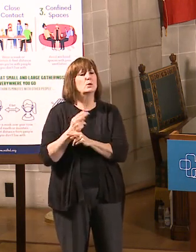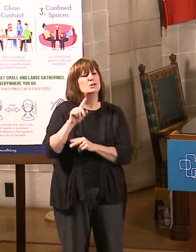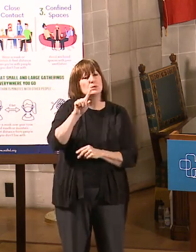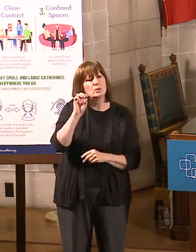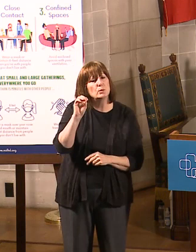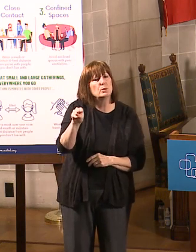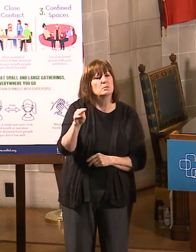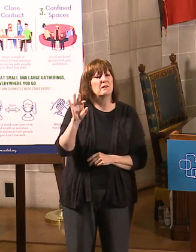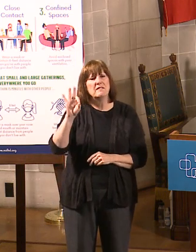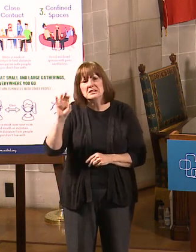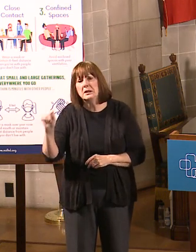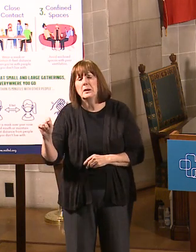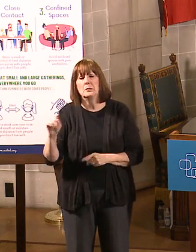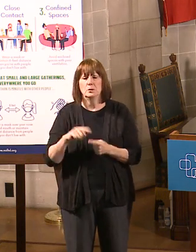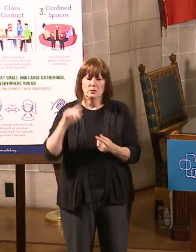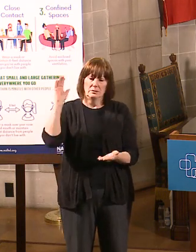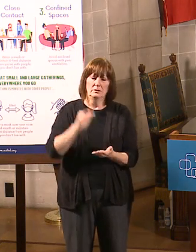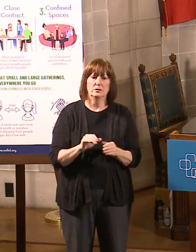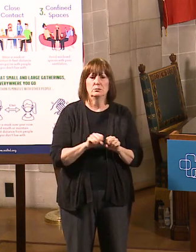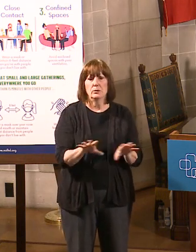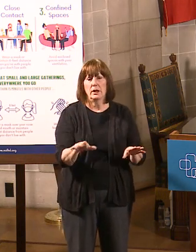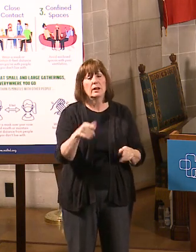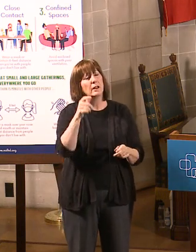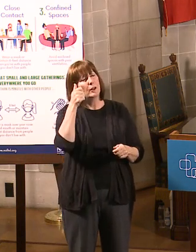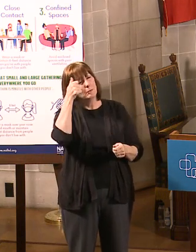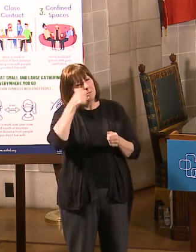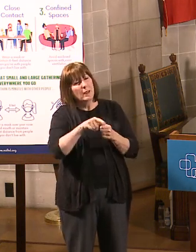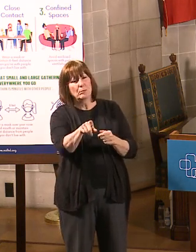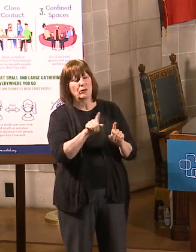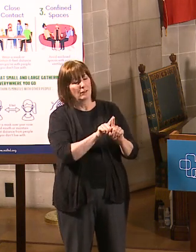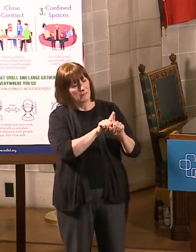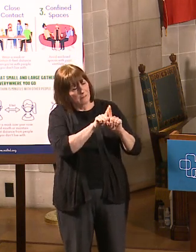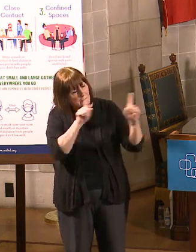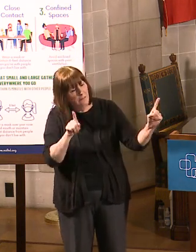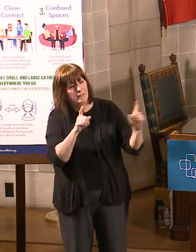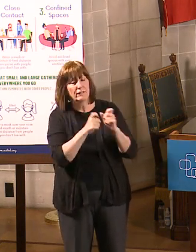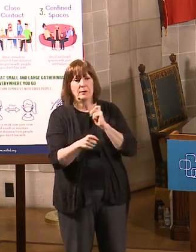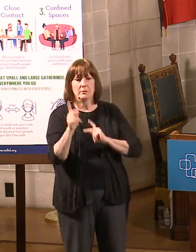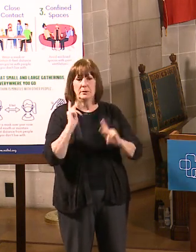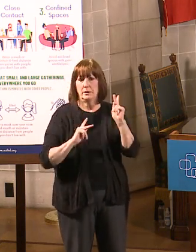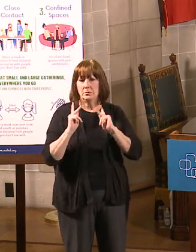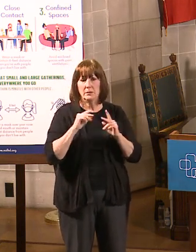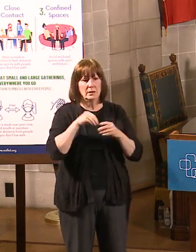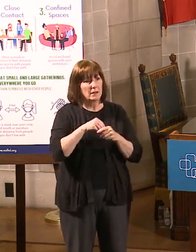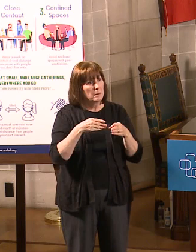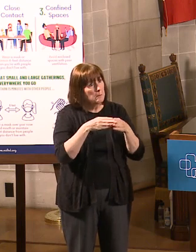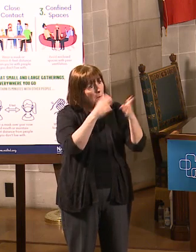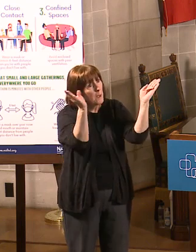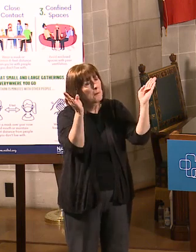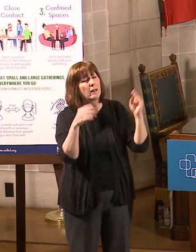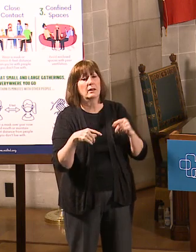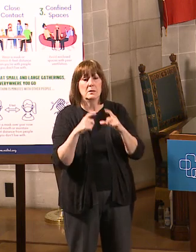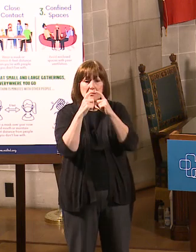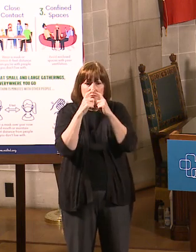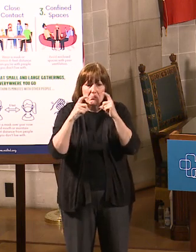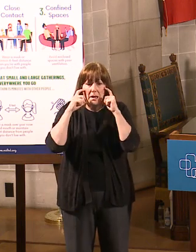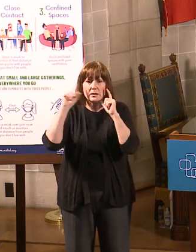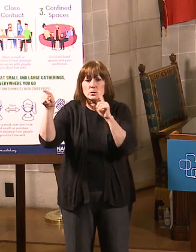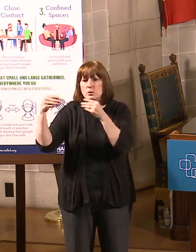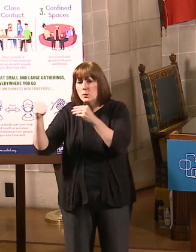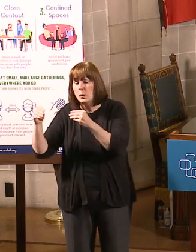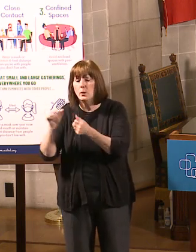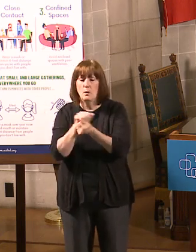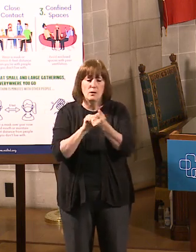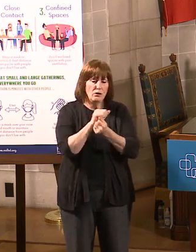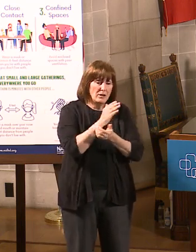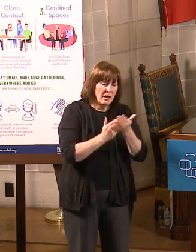of course, continue to remember to watch your distance, keep that 6 foot of distance when you're in public, wear a mask when you go to the store, wash your hands often,